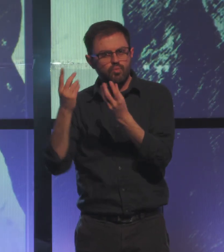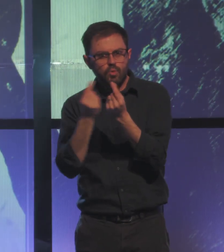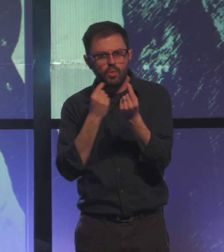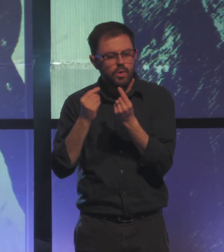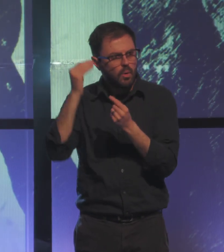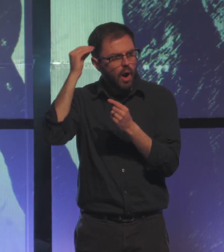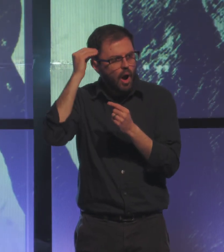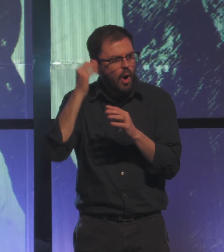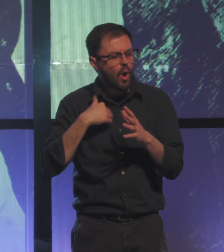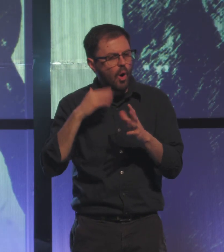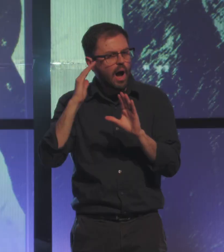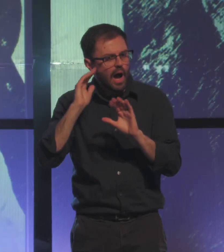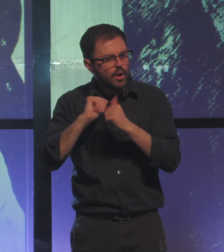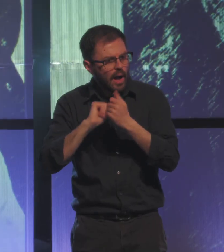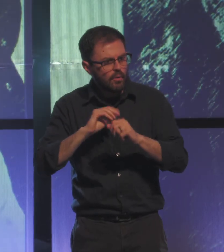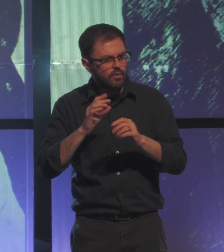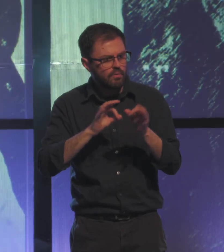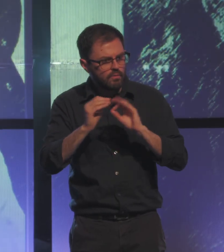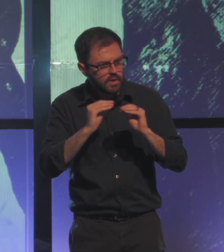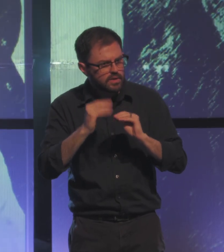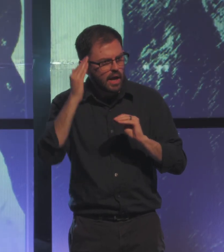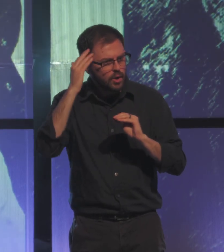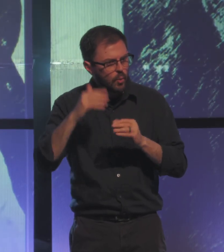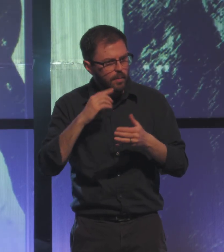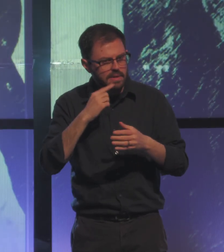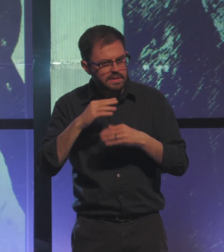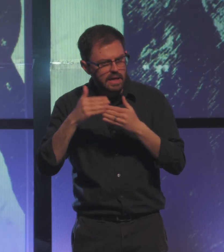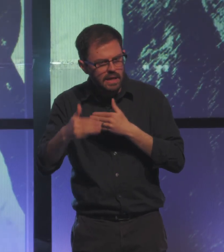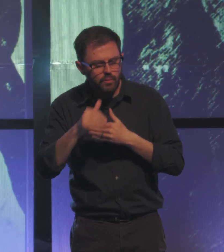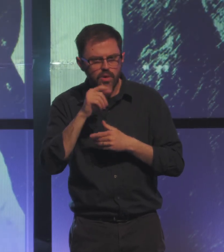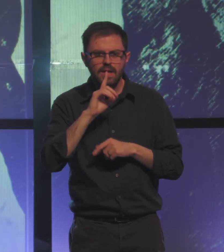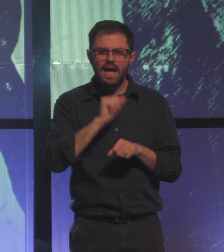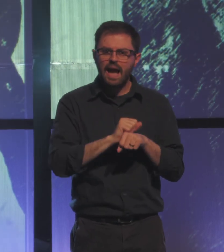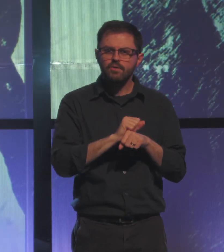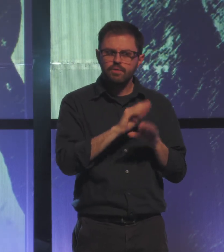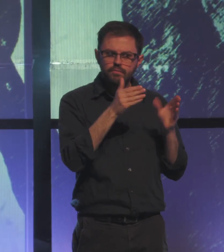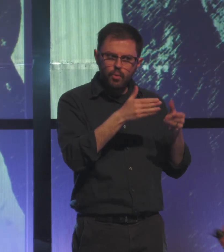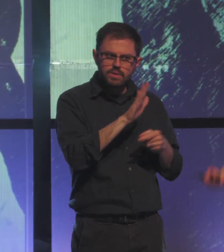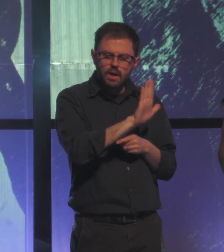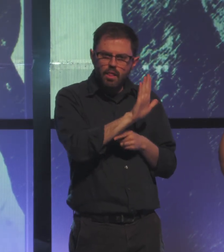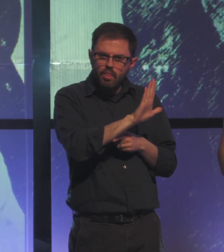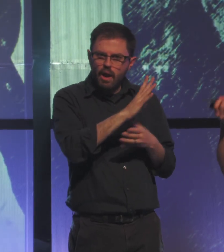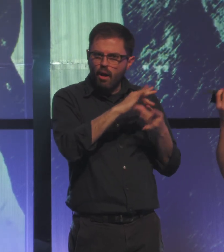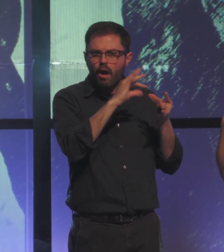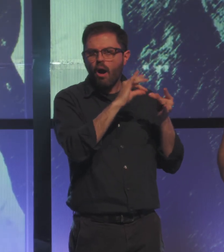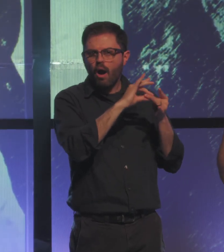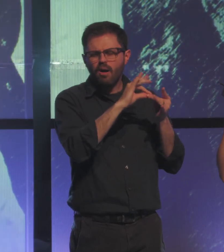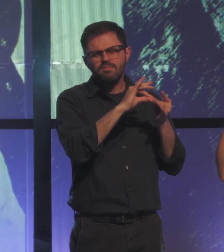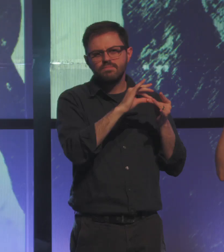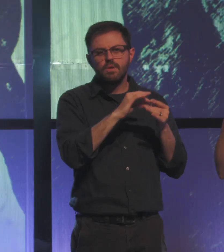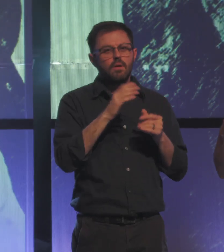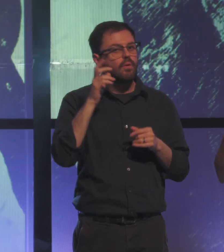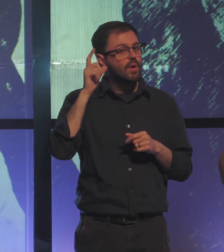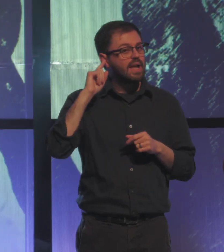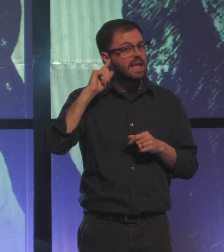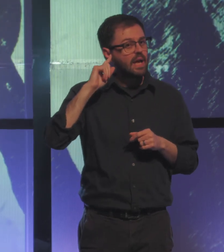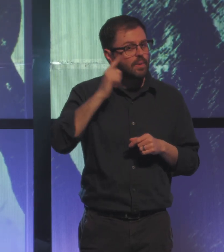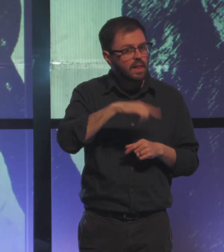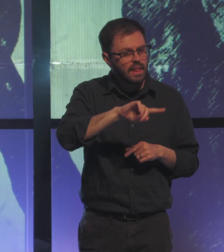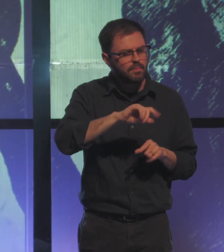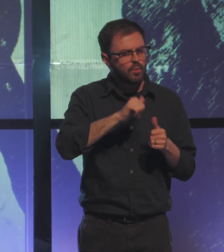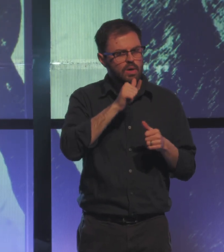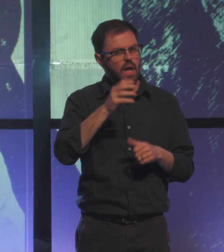this for them. And we're not actually listening. We're just hearing them, but we're not